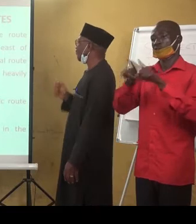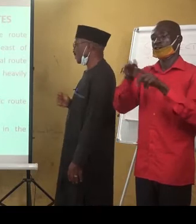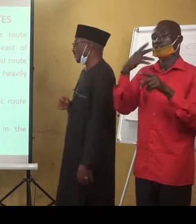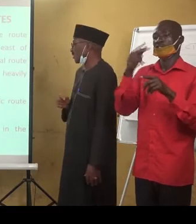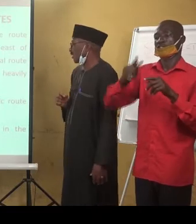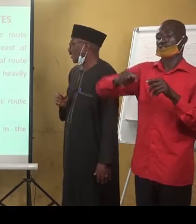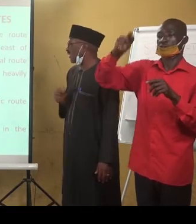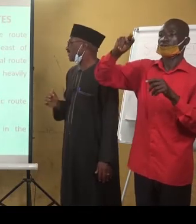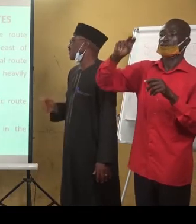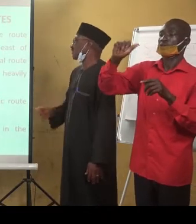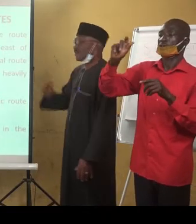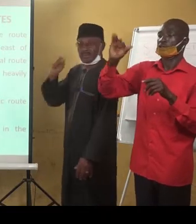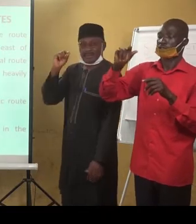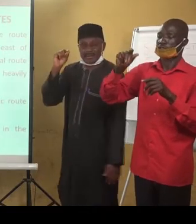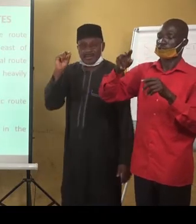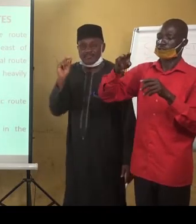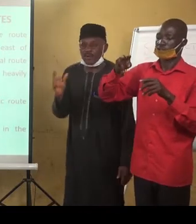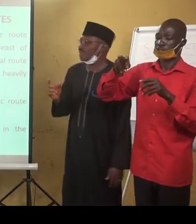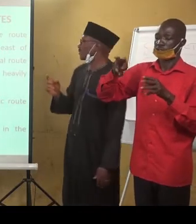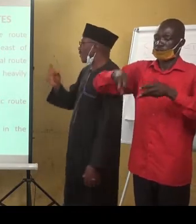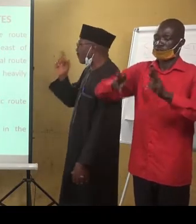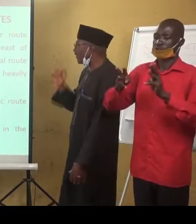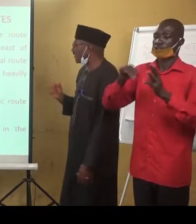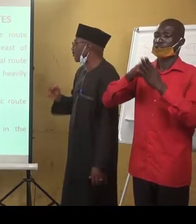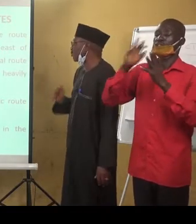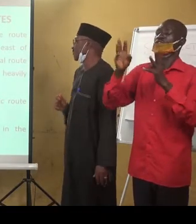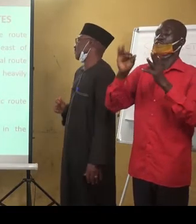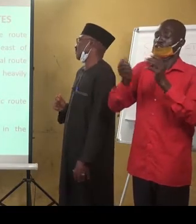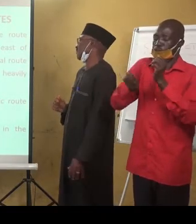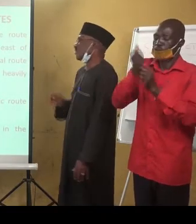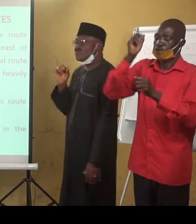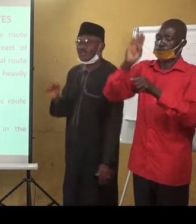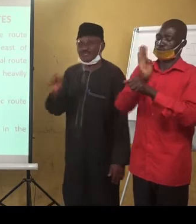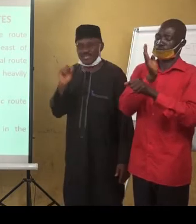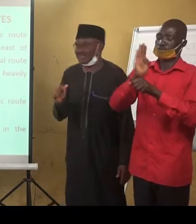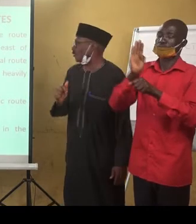Atlantic route, it is the most busy route